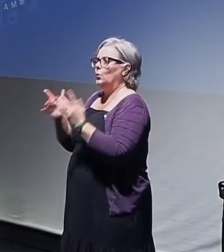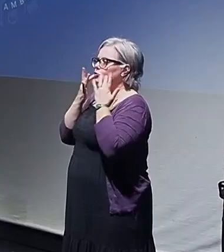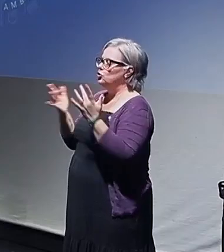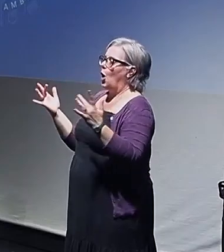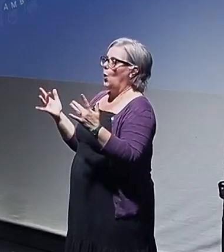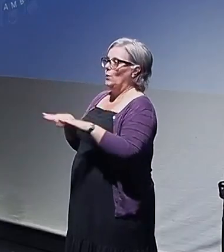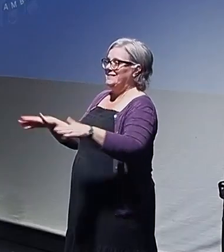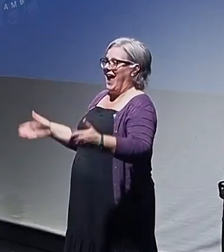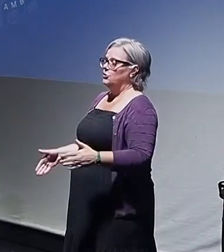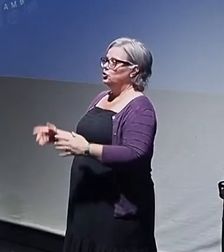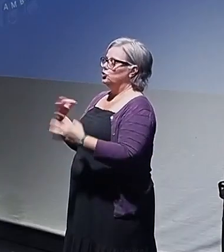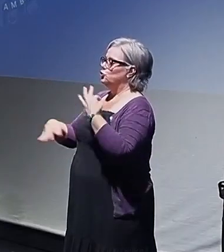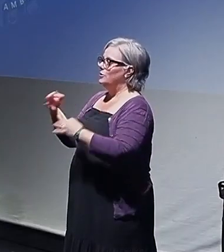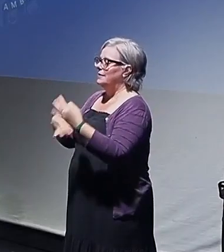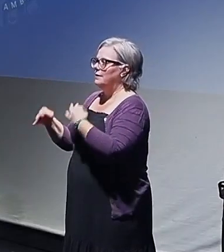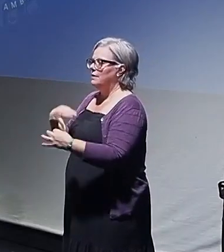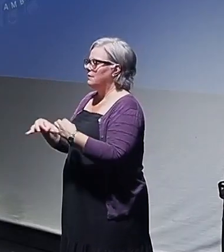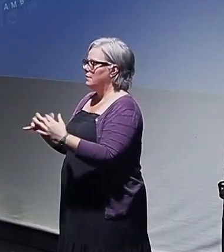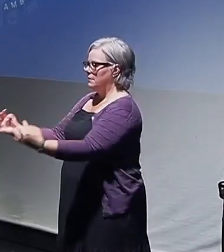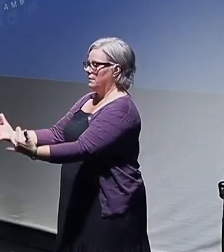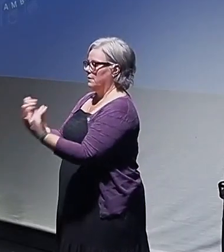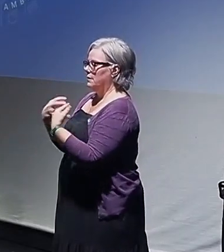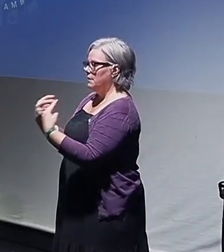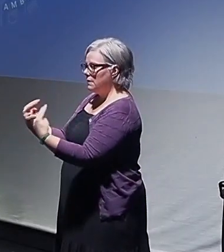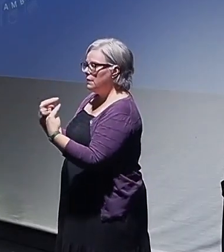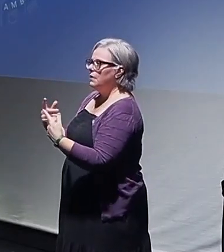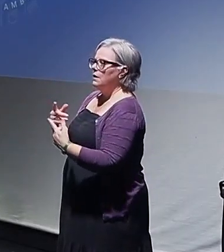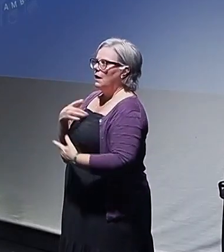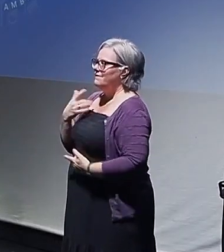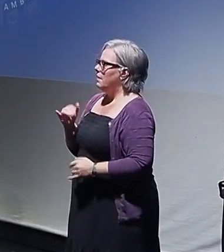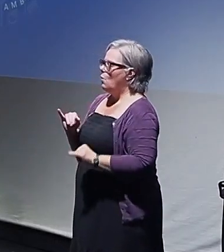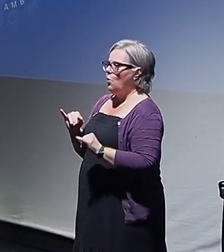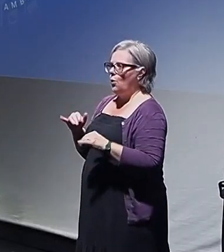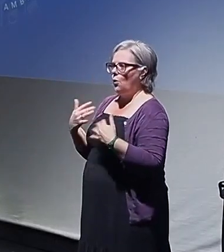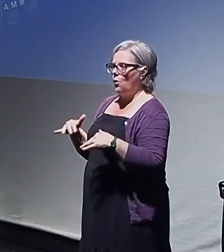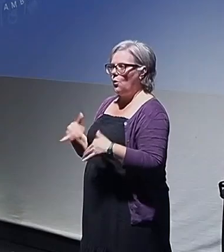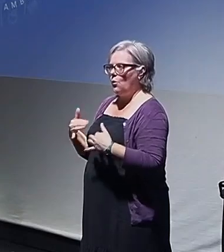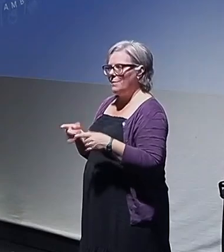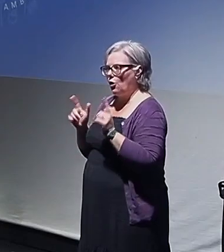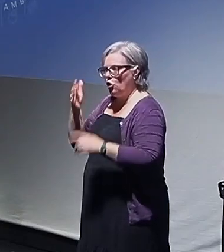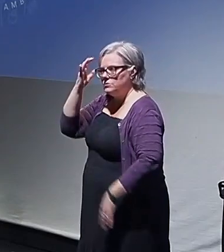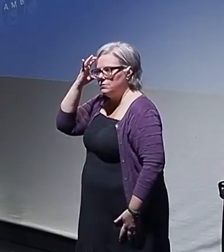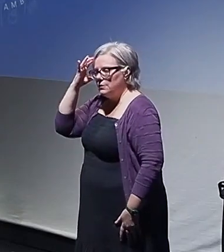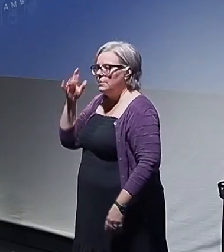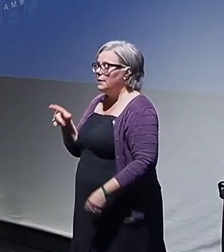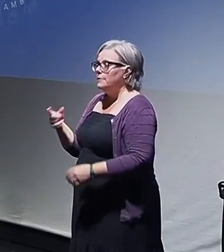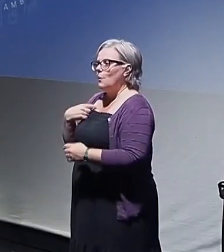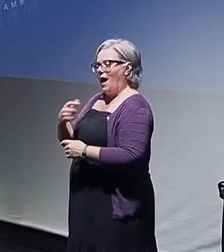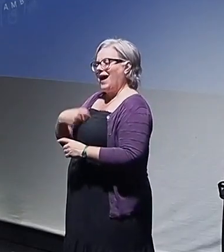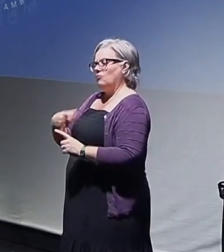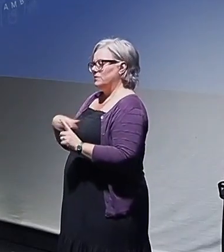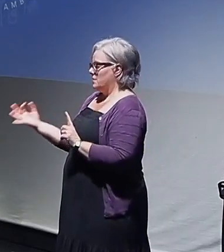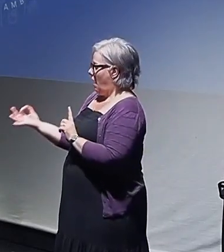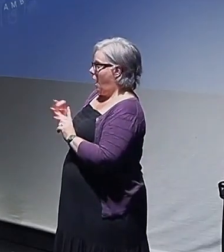that we went, oh, my God. And there was a line where I get asked, Rudge, my character gets